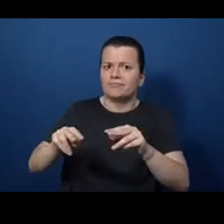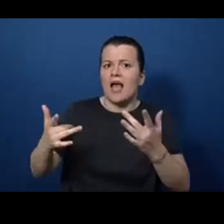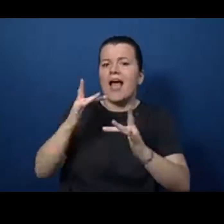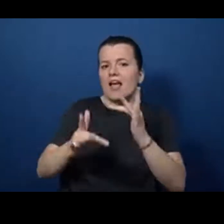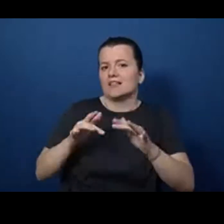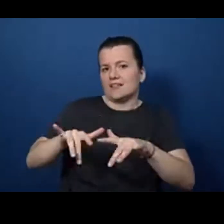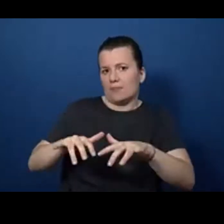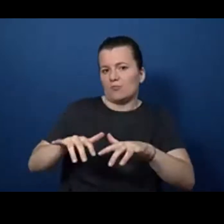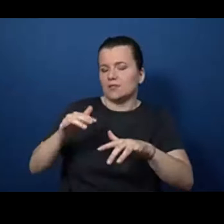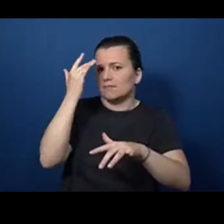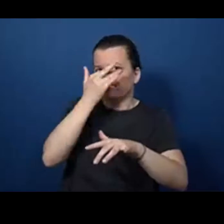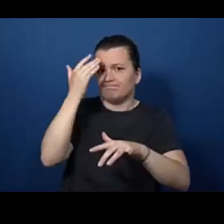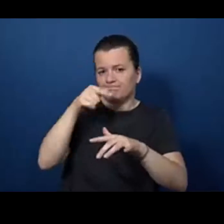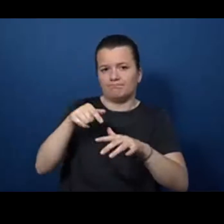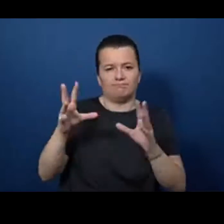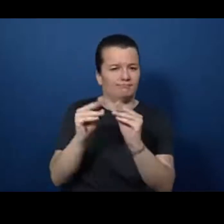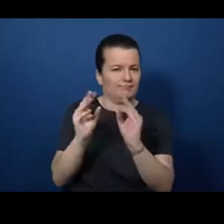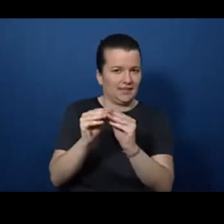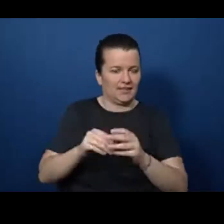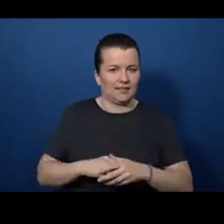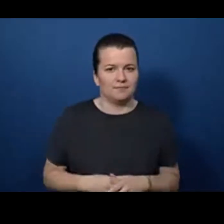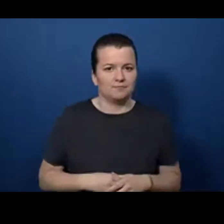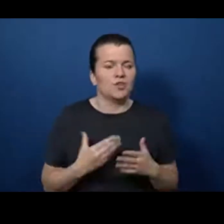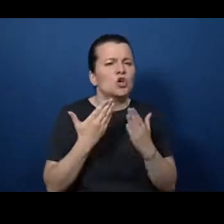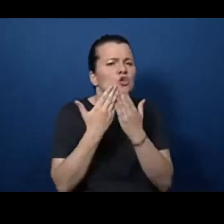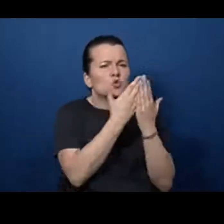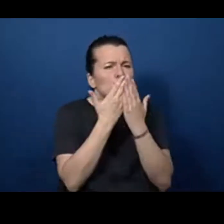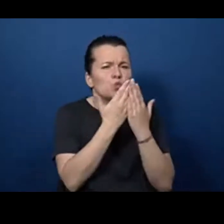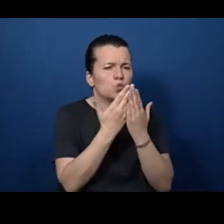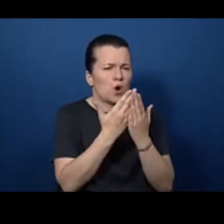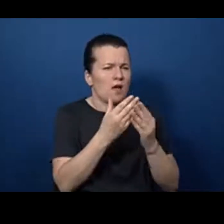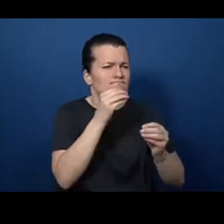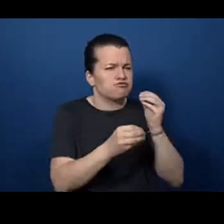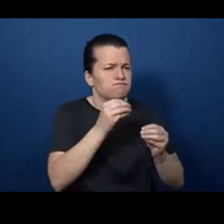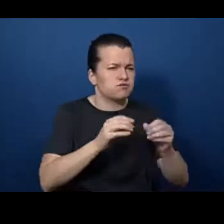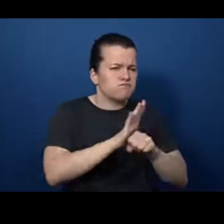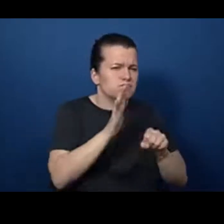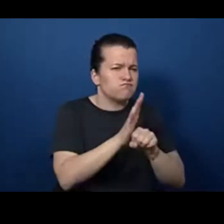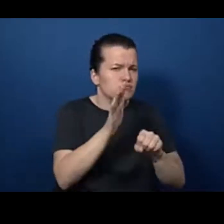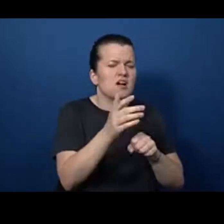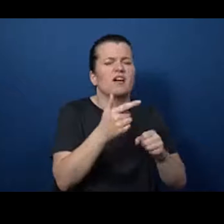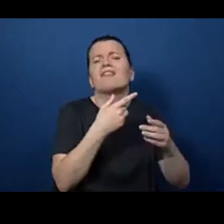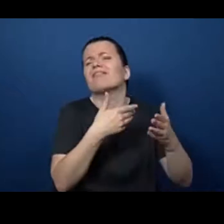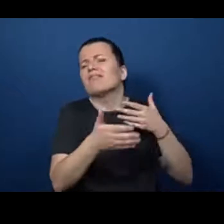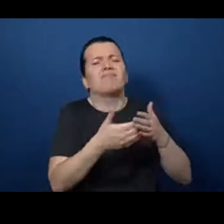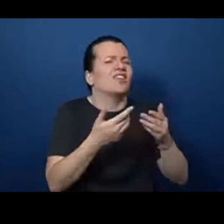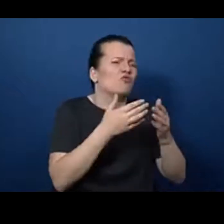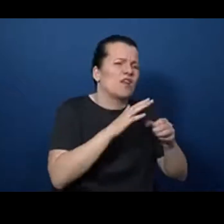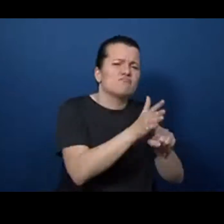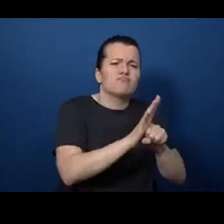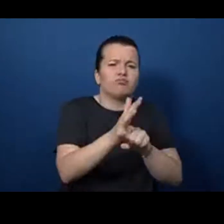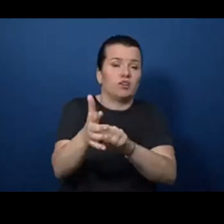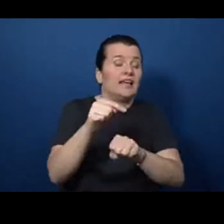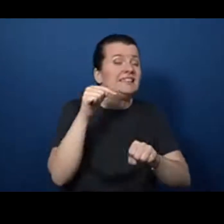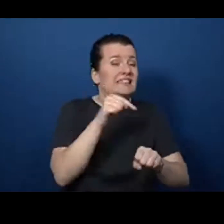Preventing and addressing school bullying, and more broadly, all forms of school violence, is very much at the core mandate of